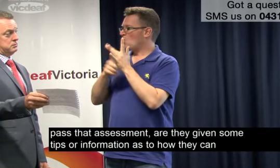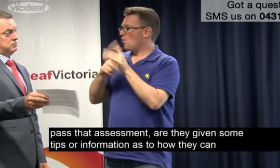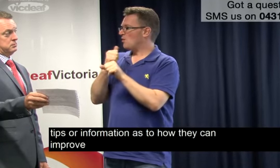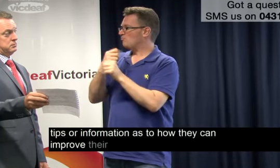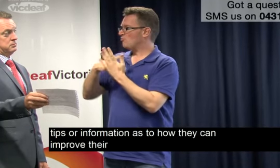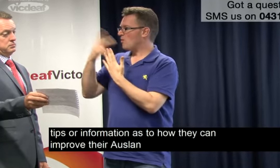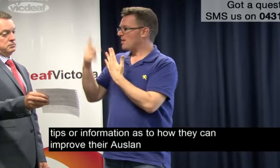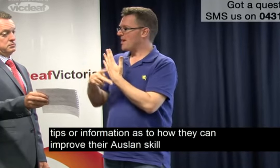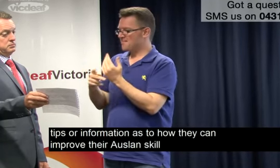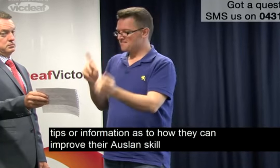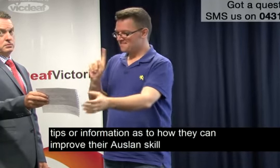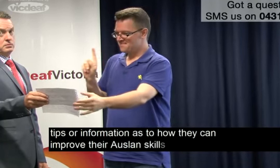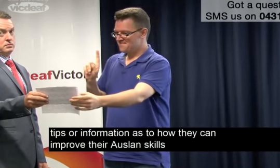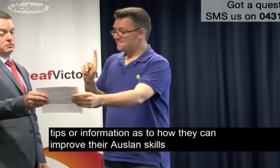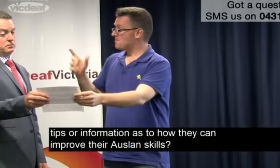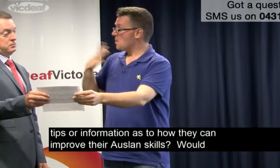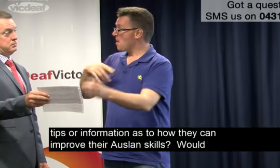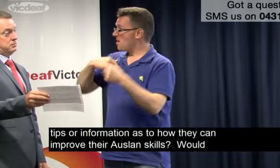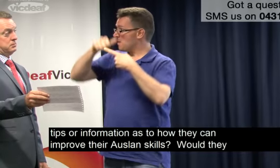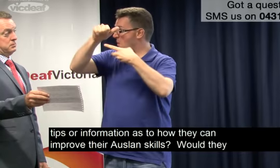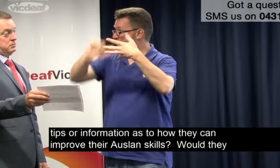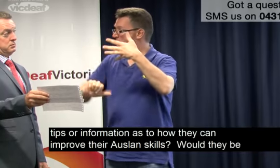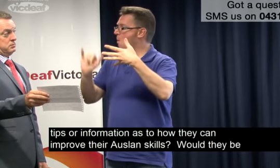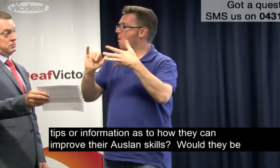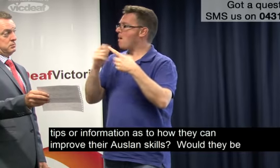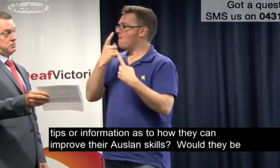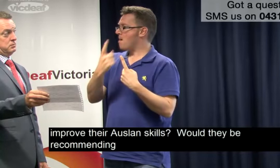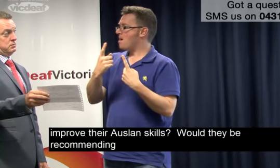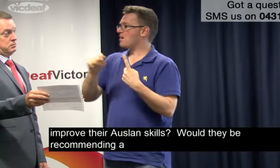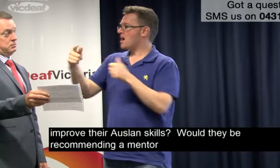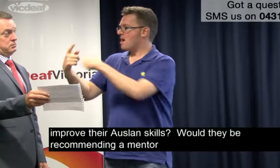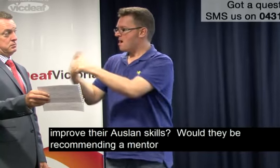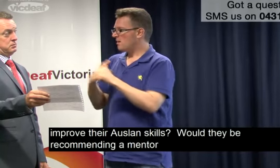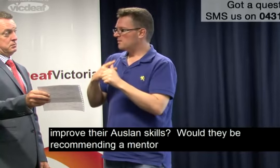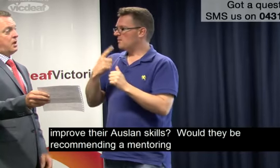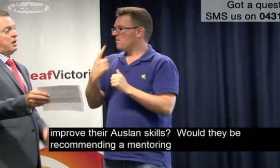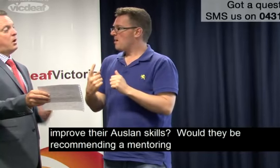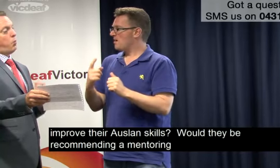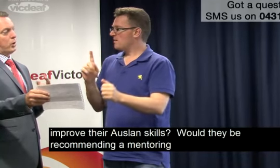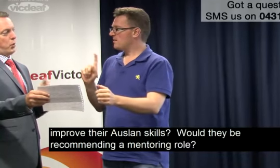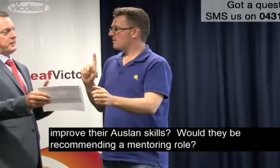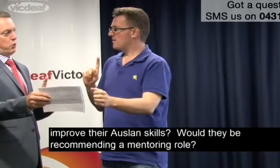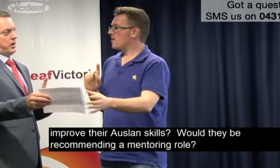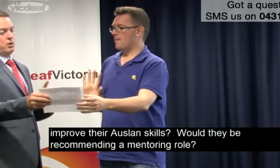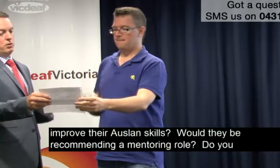Would they be recommending a mentoring role? Do you want me to go through all the questions, or shall you respond to